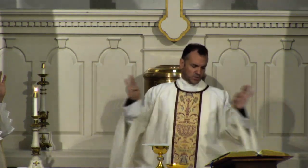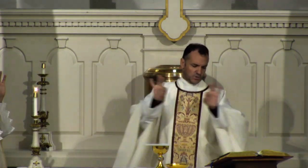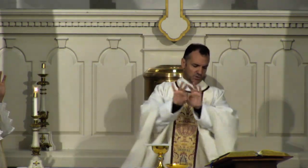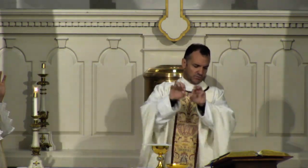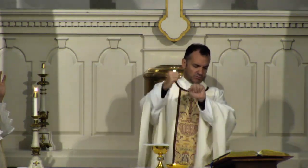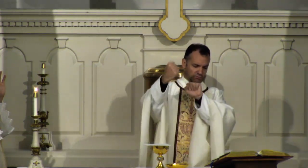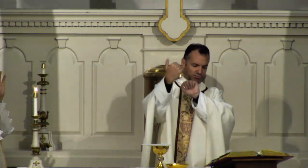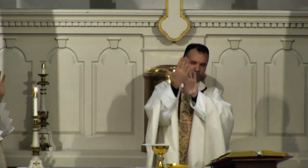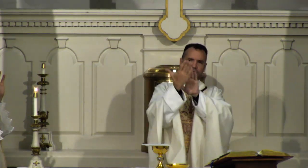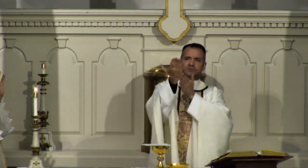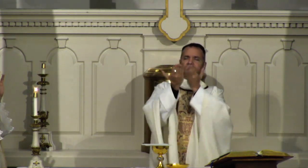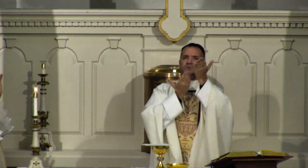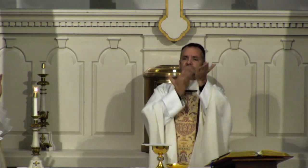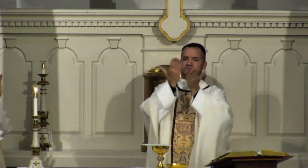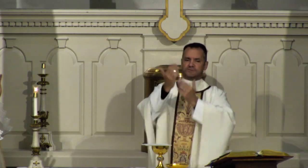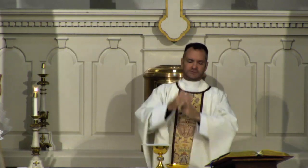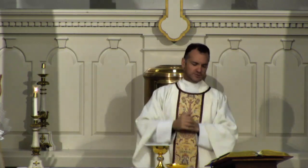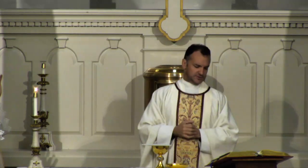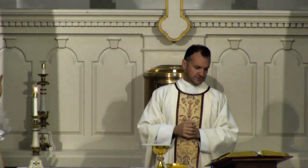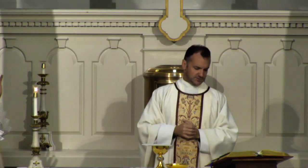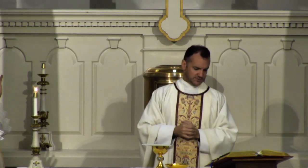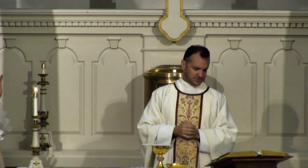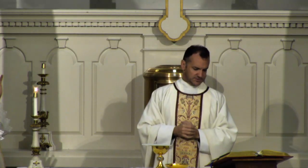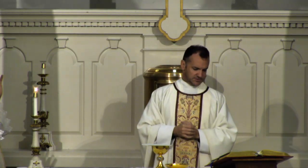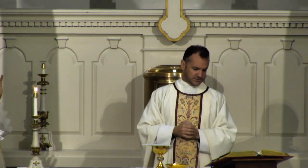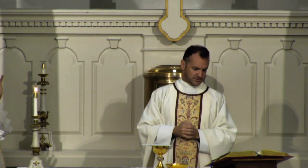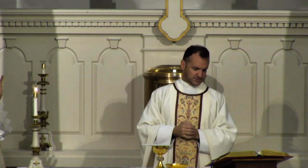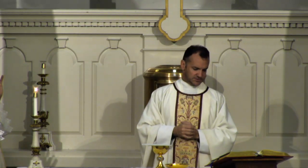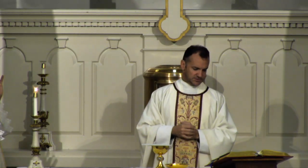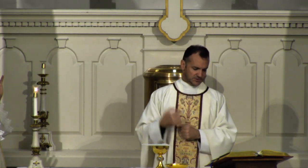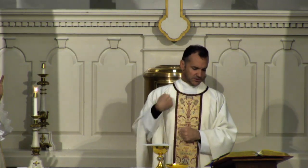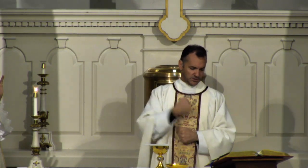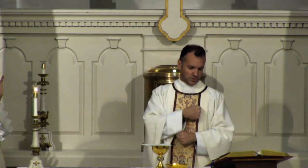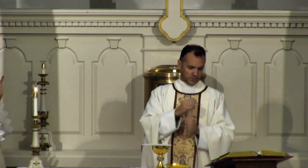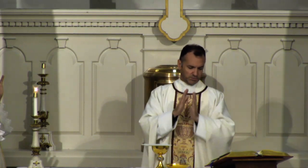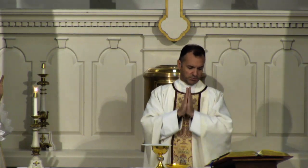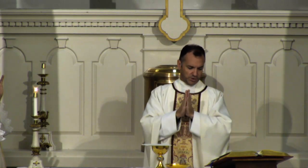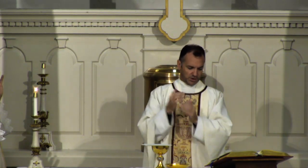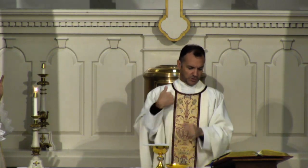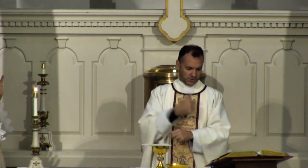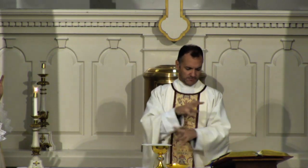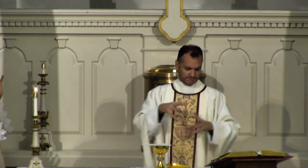salvation, giving thanks that you have held us worthy to be in your presence and minister to you.